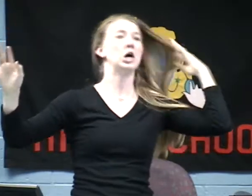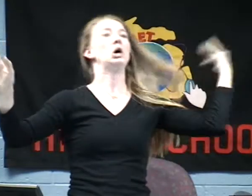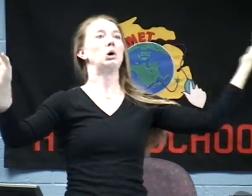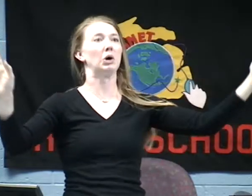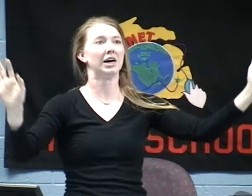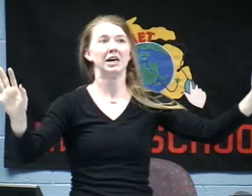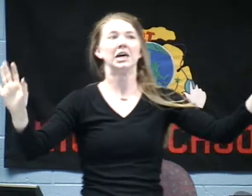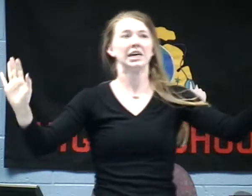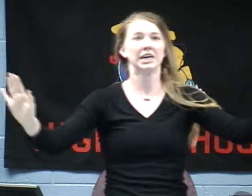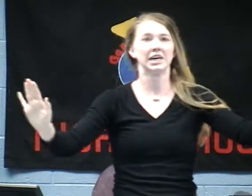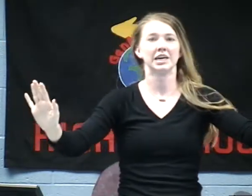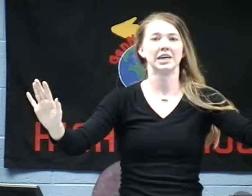Whoa.